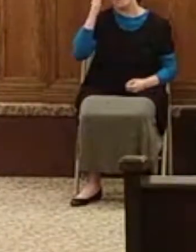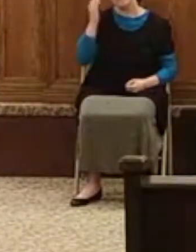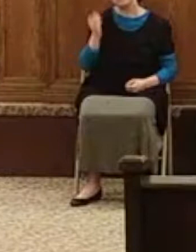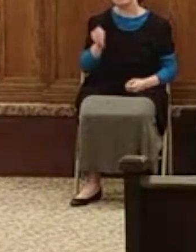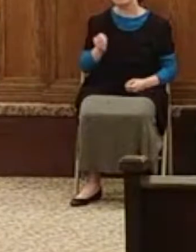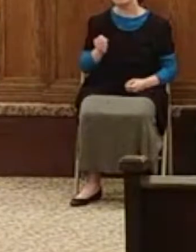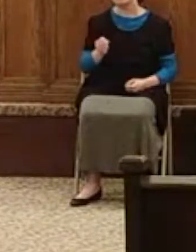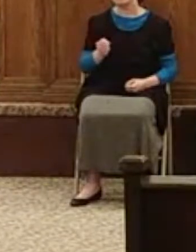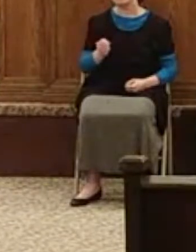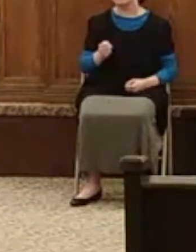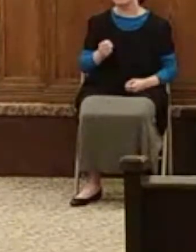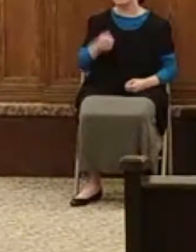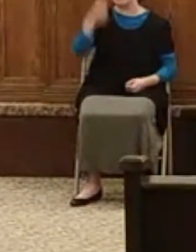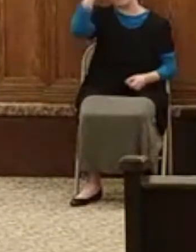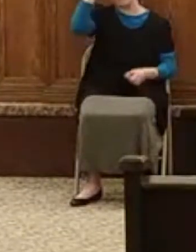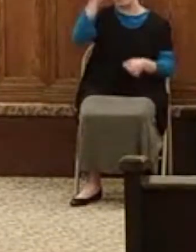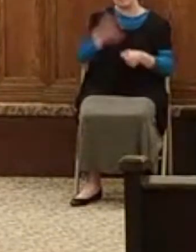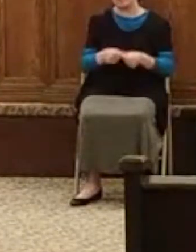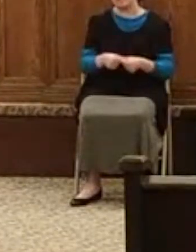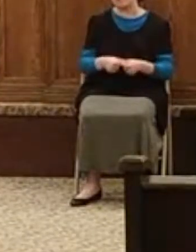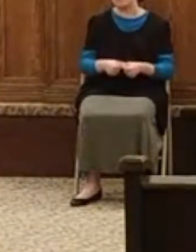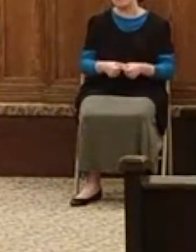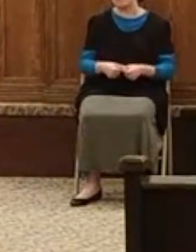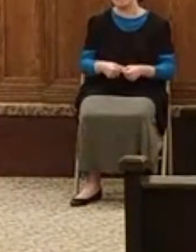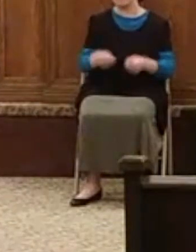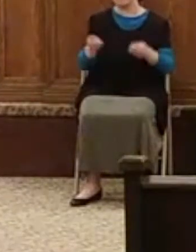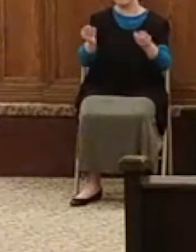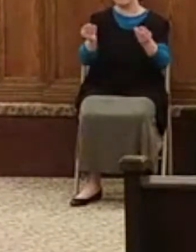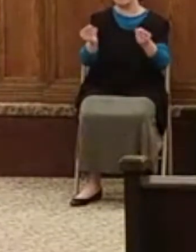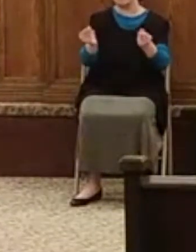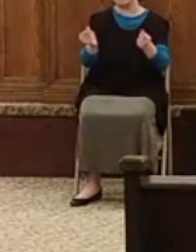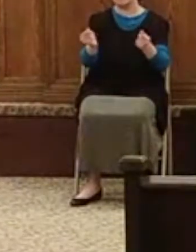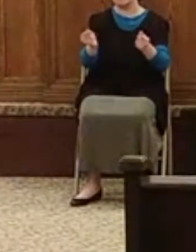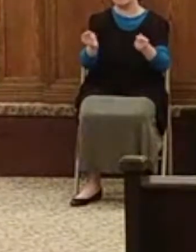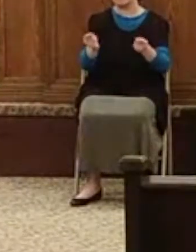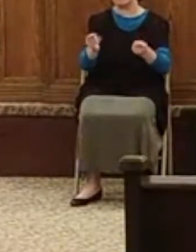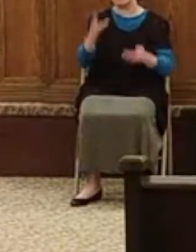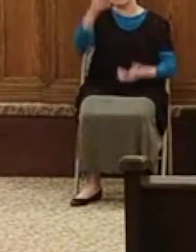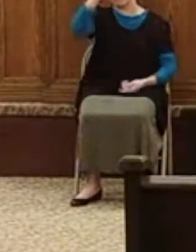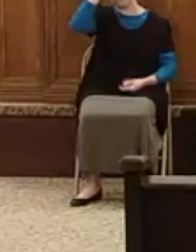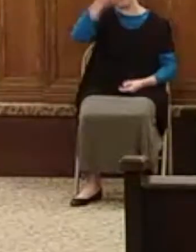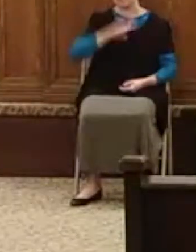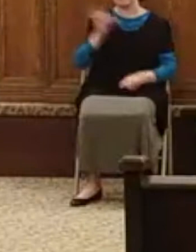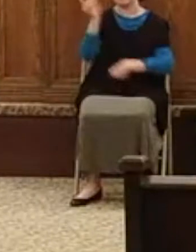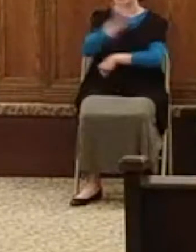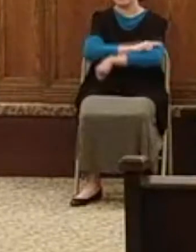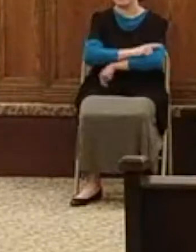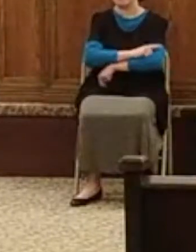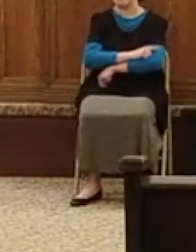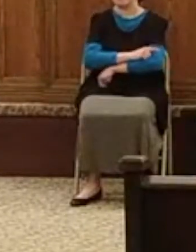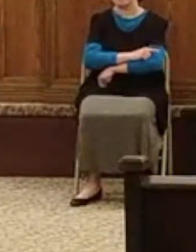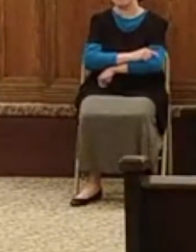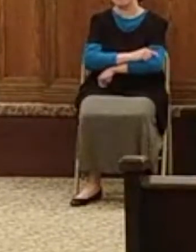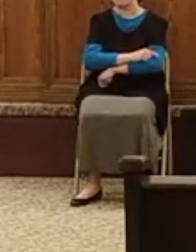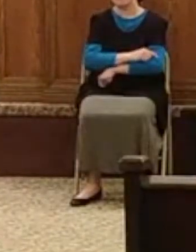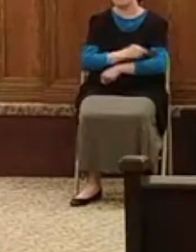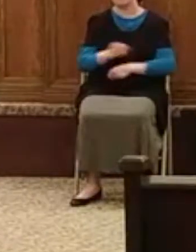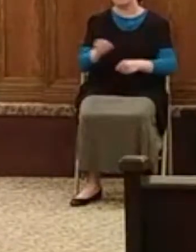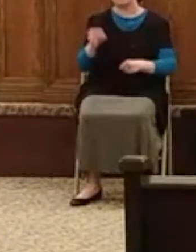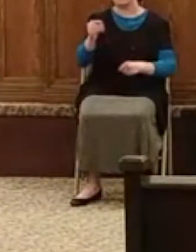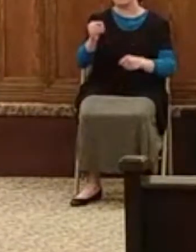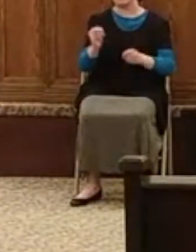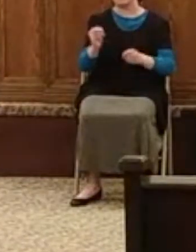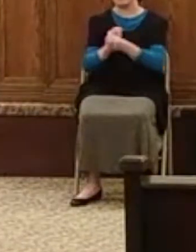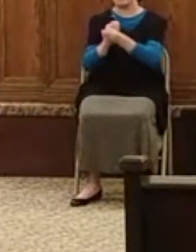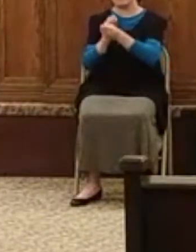frame. He remembereth that we are dust. As for man, his days are as grass,